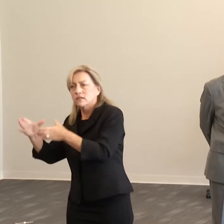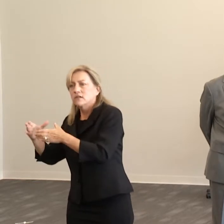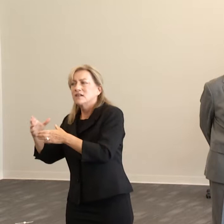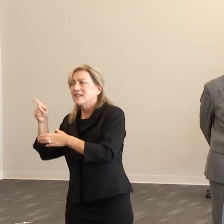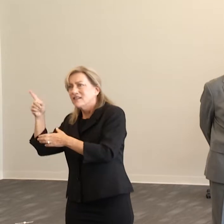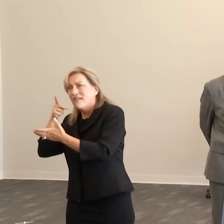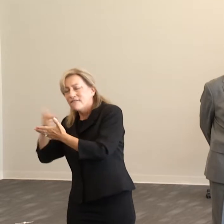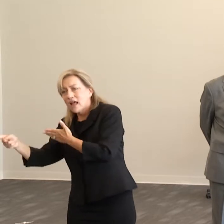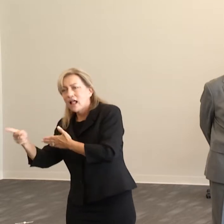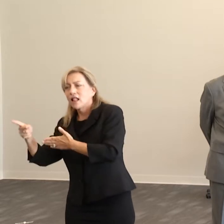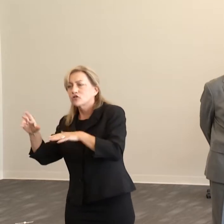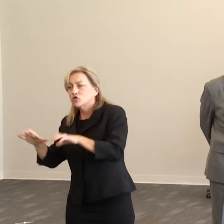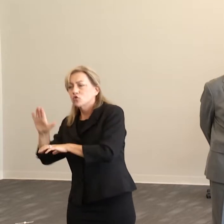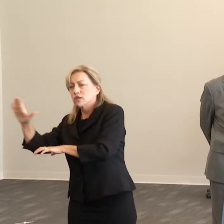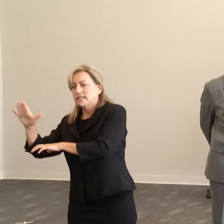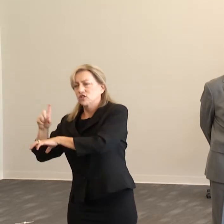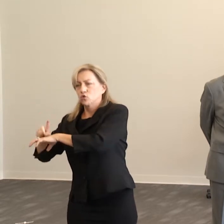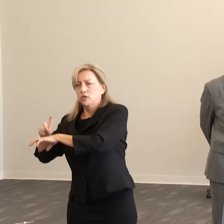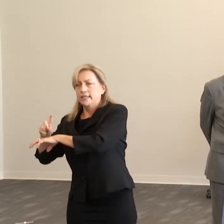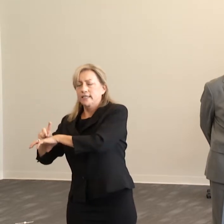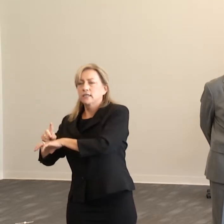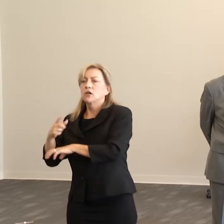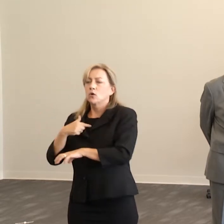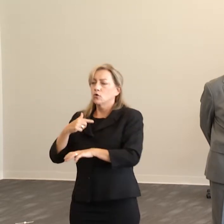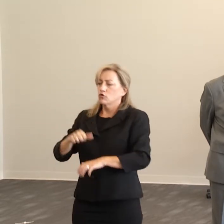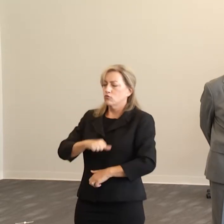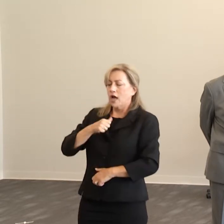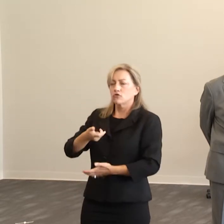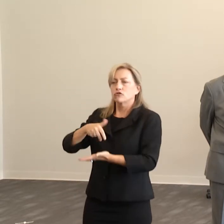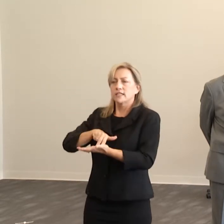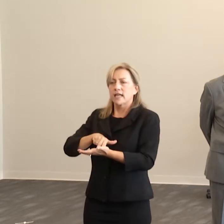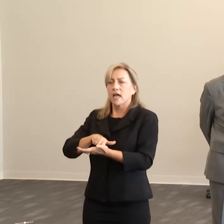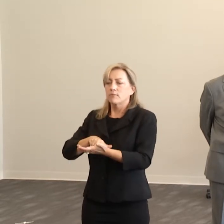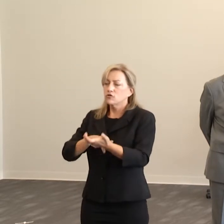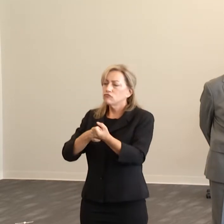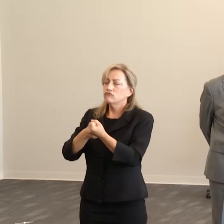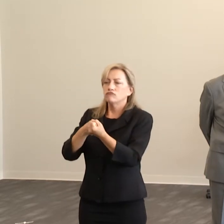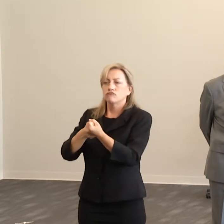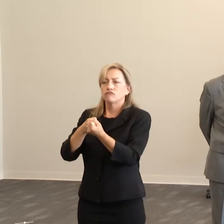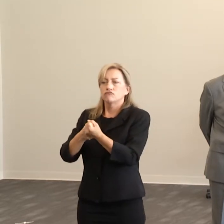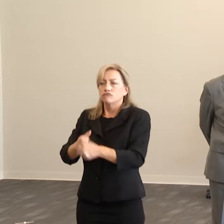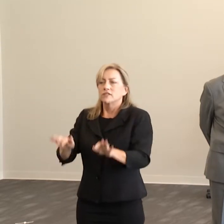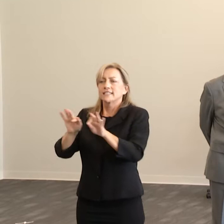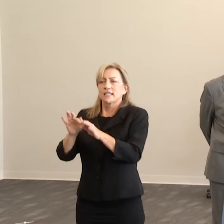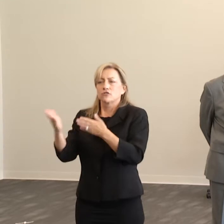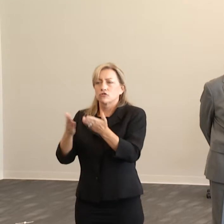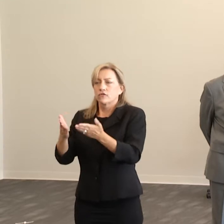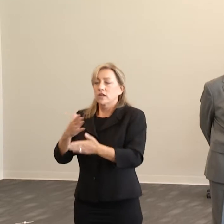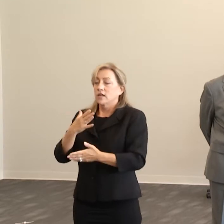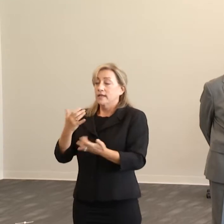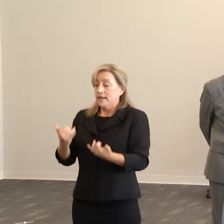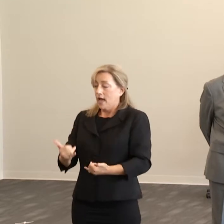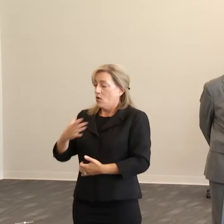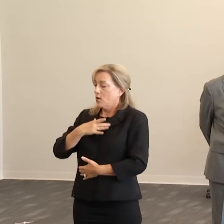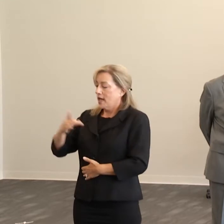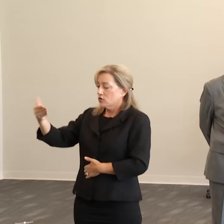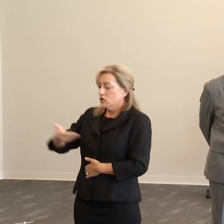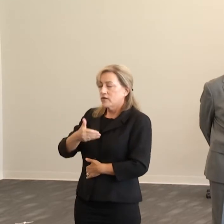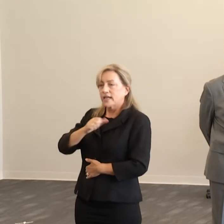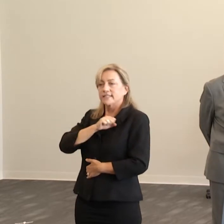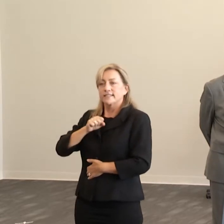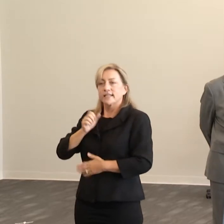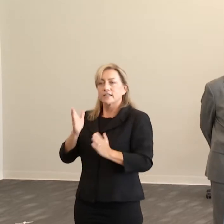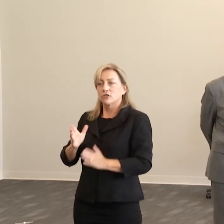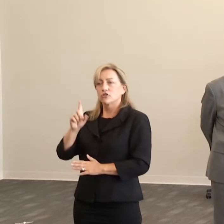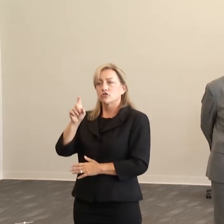them as we stand up to protect this essential service. Now I'd like to invite Senator Durbin to the podium.